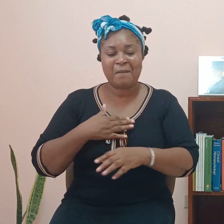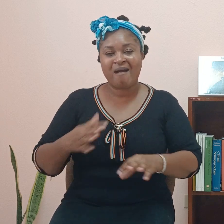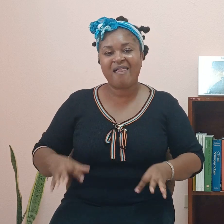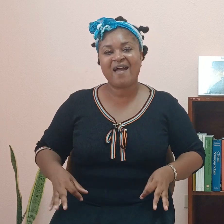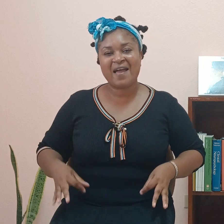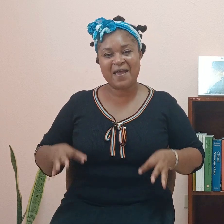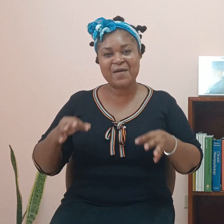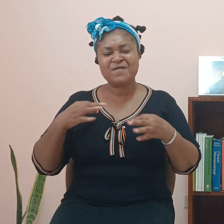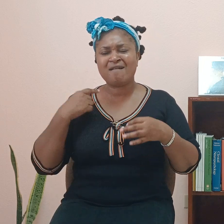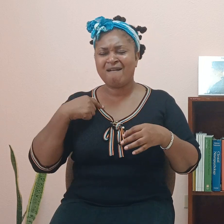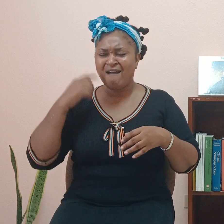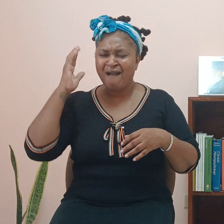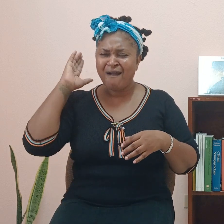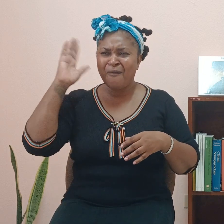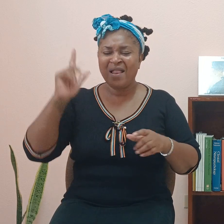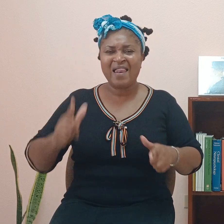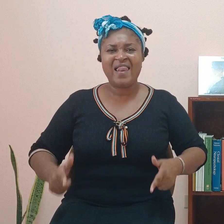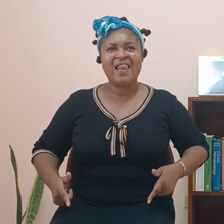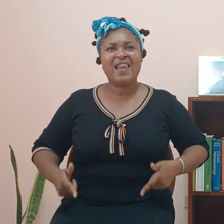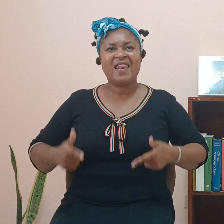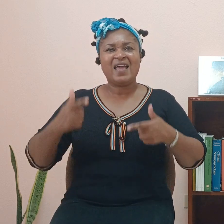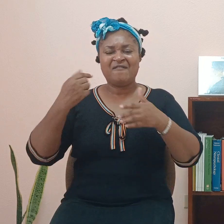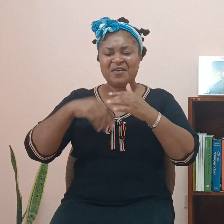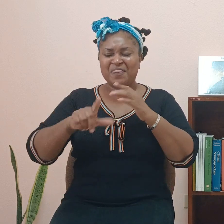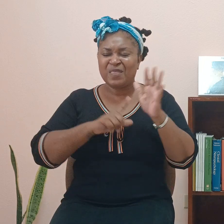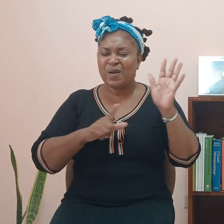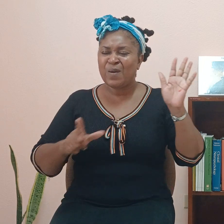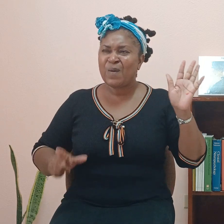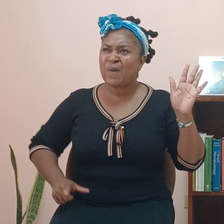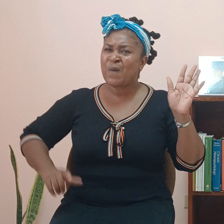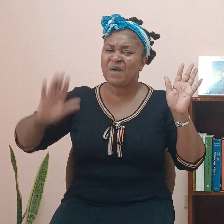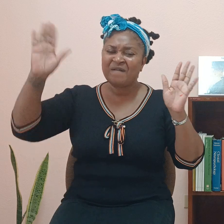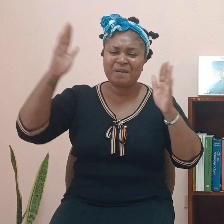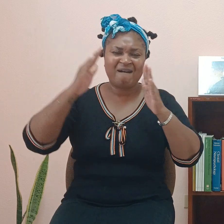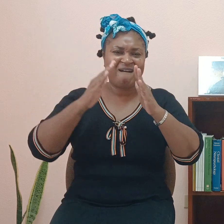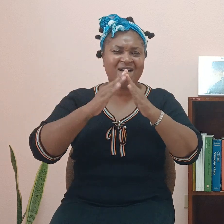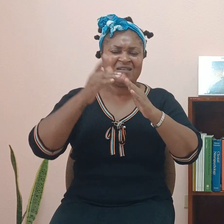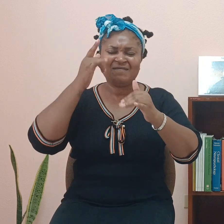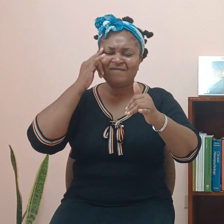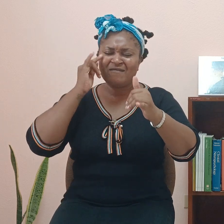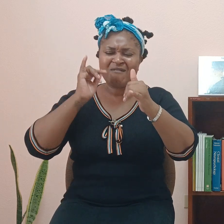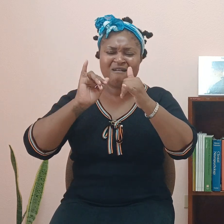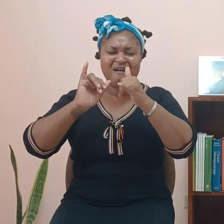and I will live in the Lord's house as long as I live.